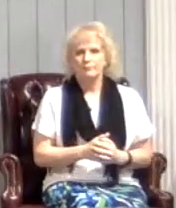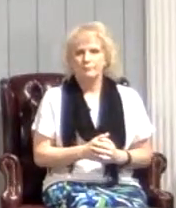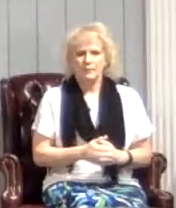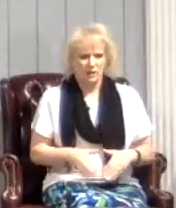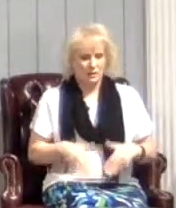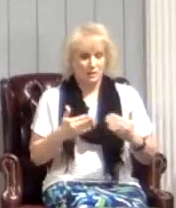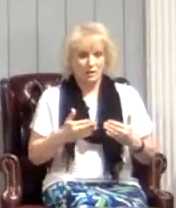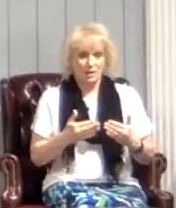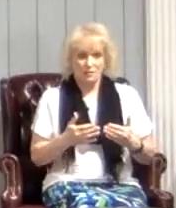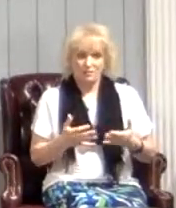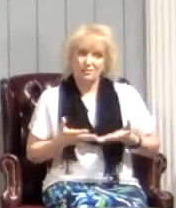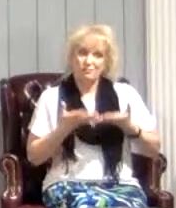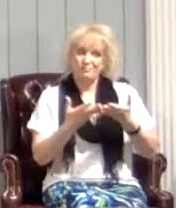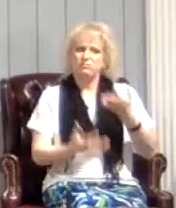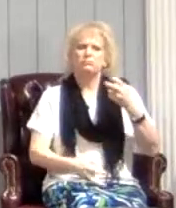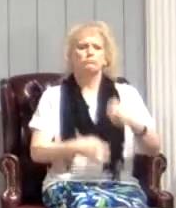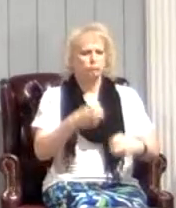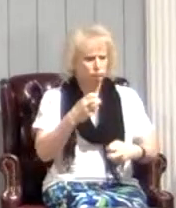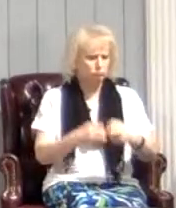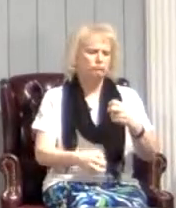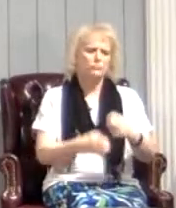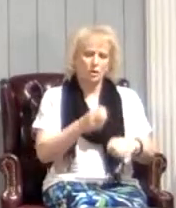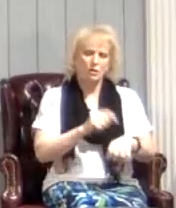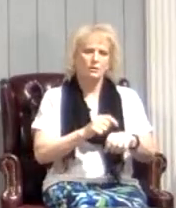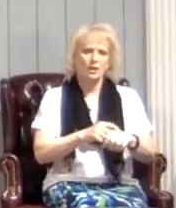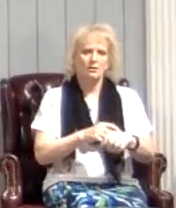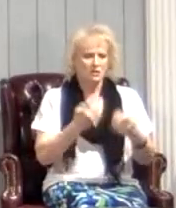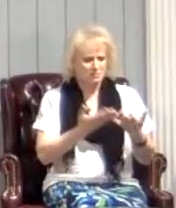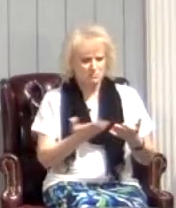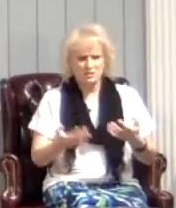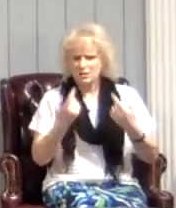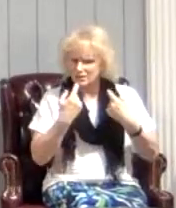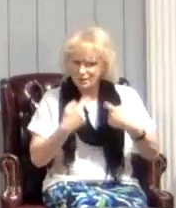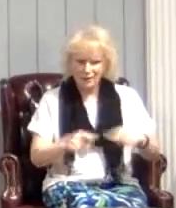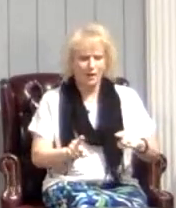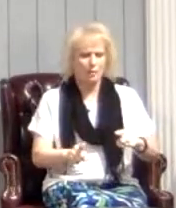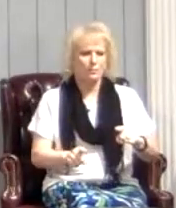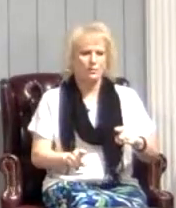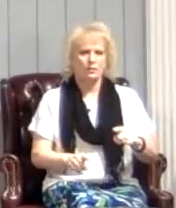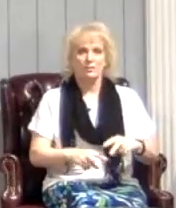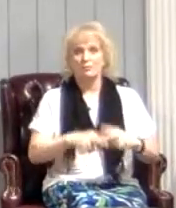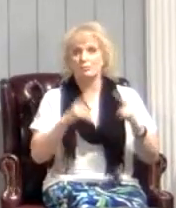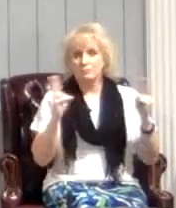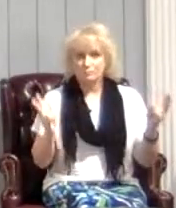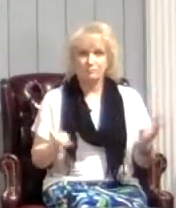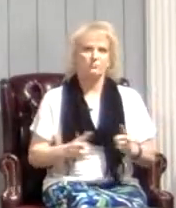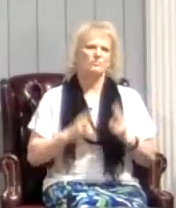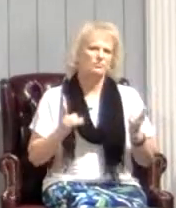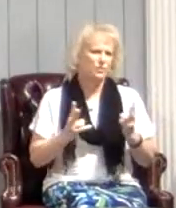Life can present some hard times, can't it? Things can happen in life that are very, very difficult, that